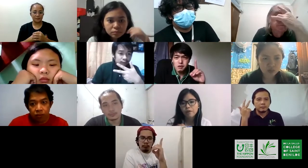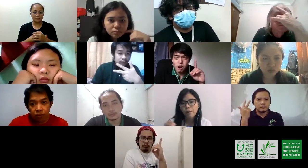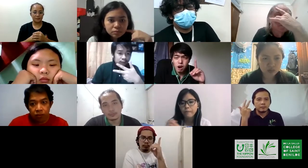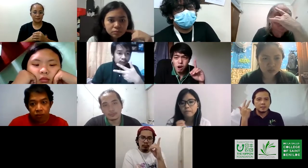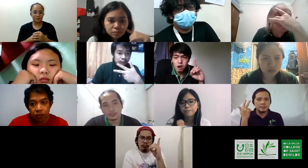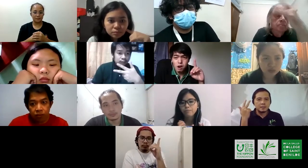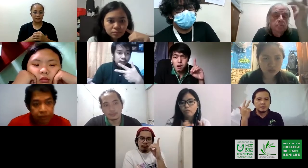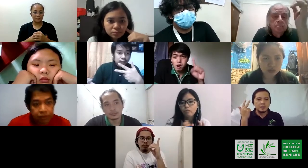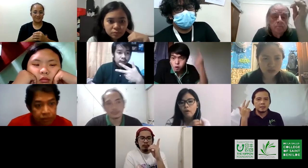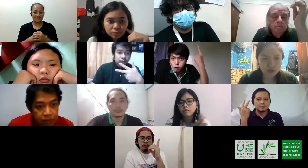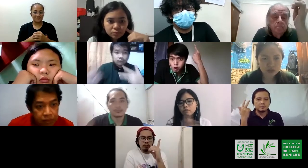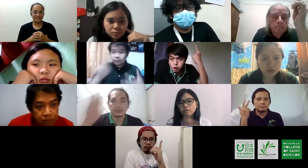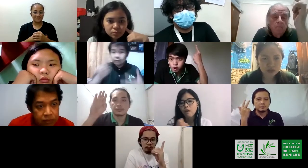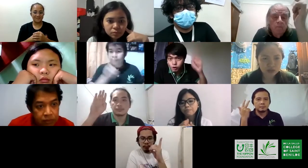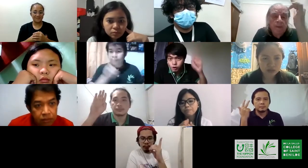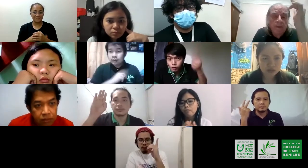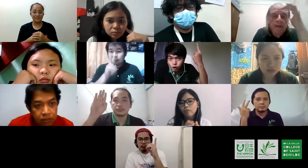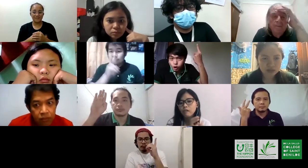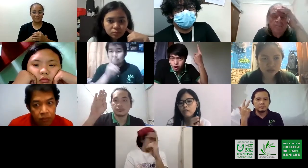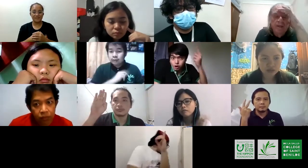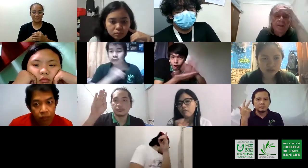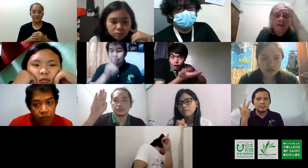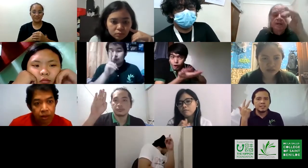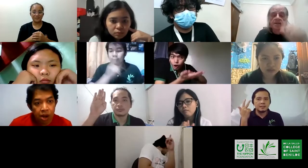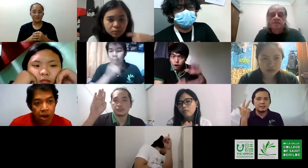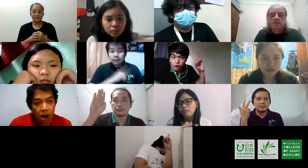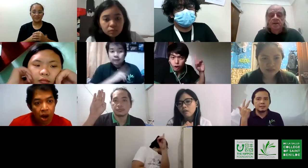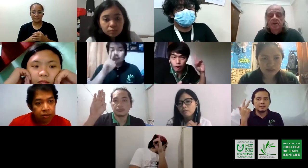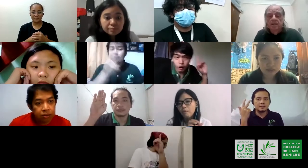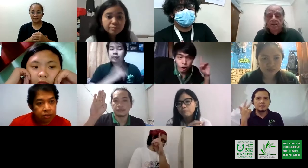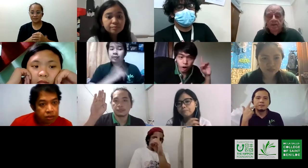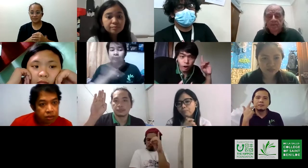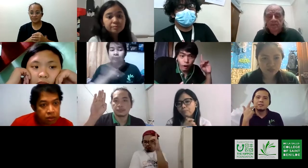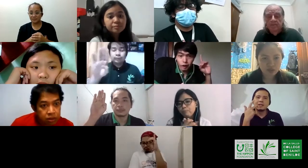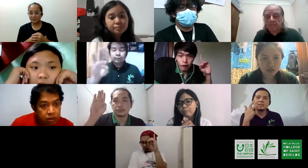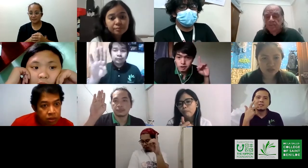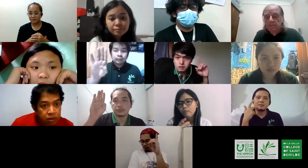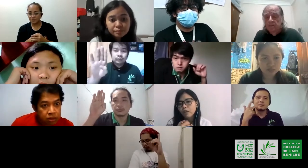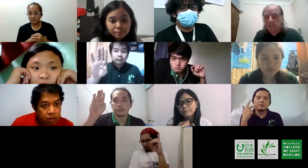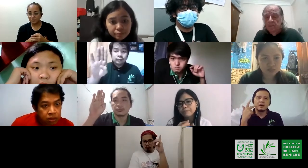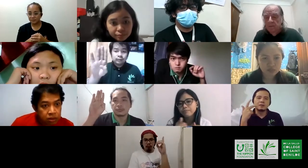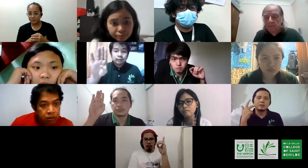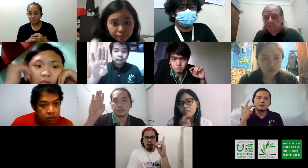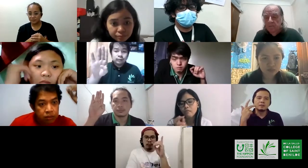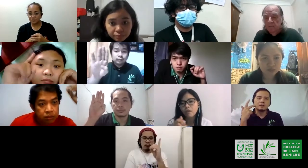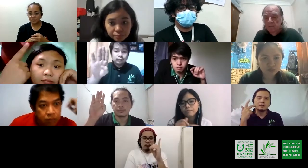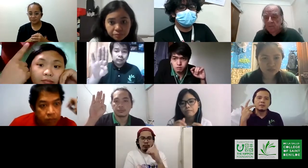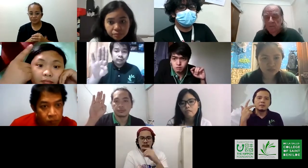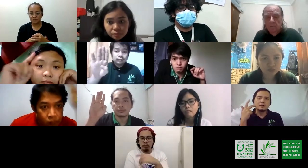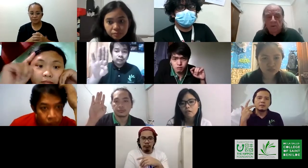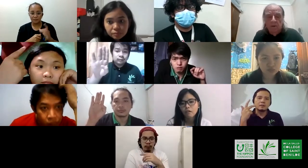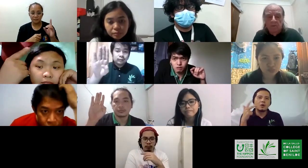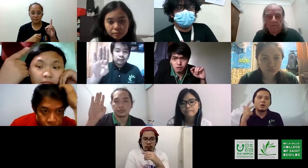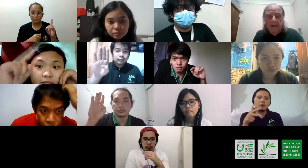I see D. B, Vietnam, D. yes. D as in dog. No, no, Oh, B is